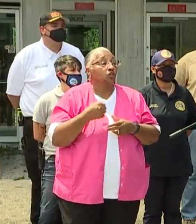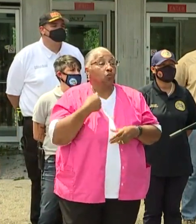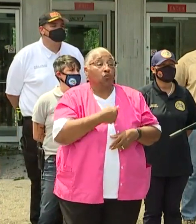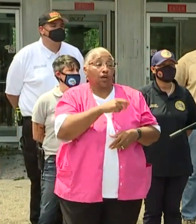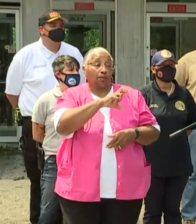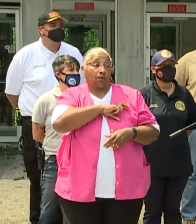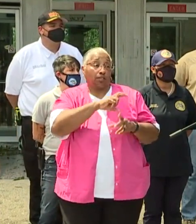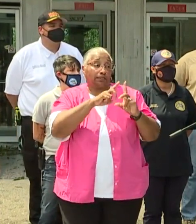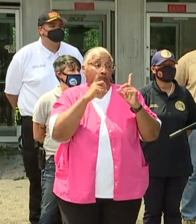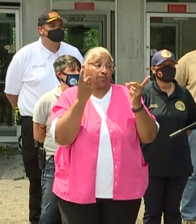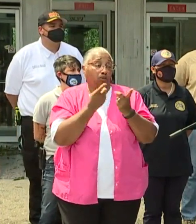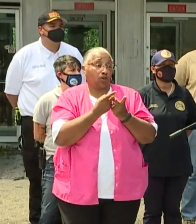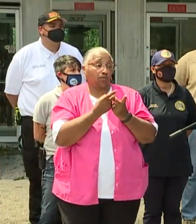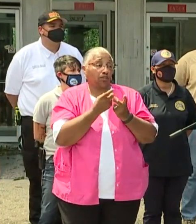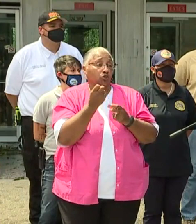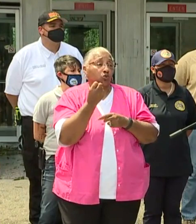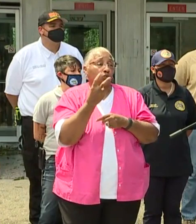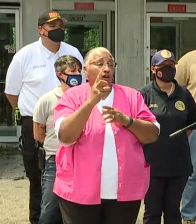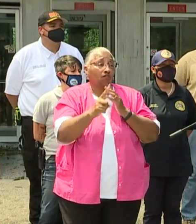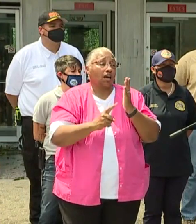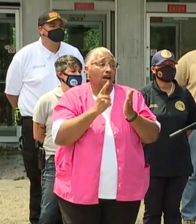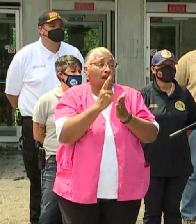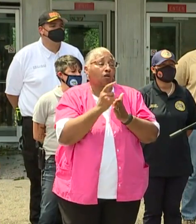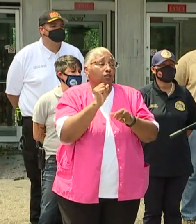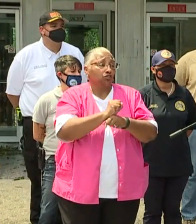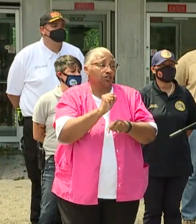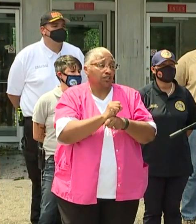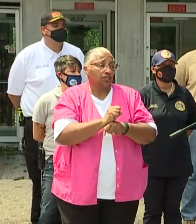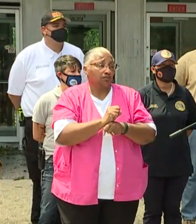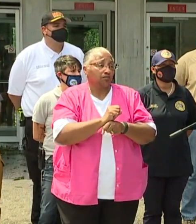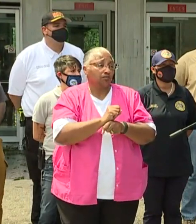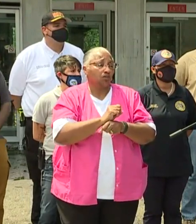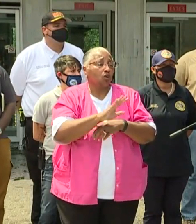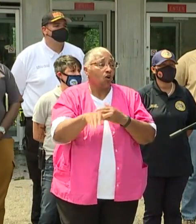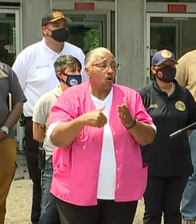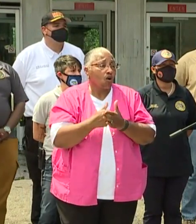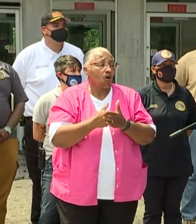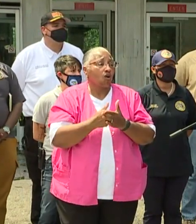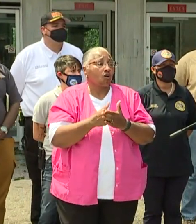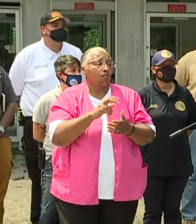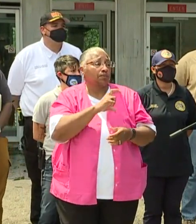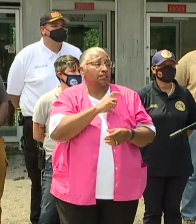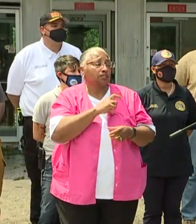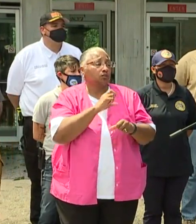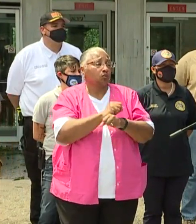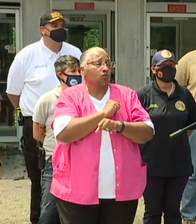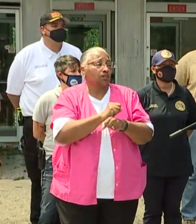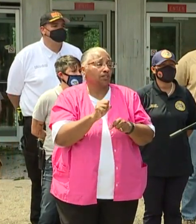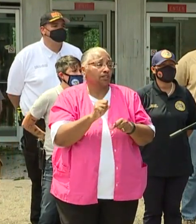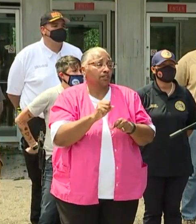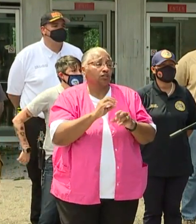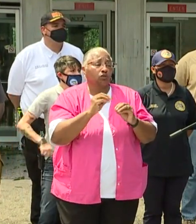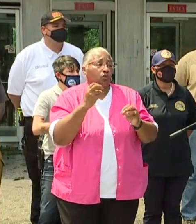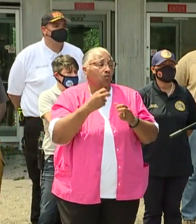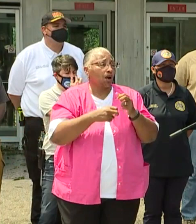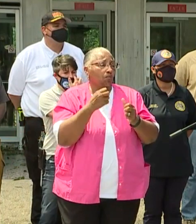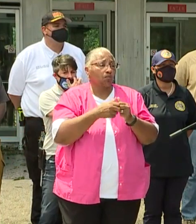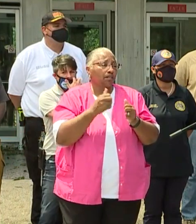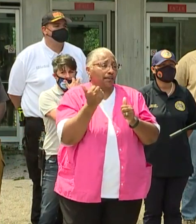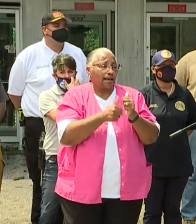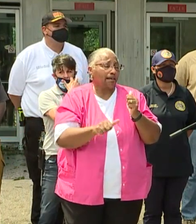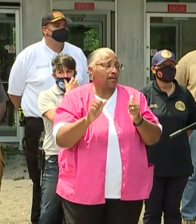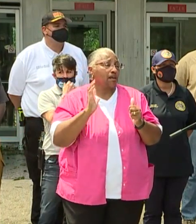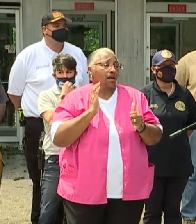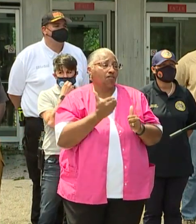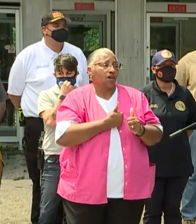department remain on 12-hour shifts, all hands on deck. We have not had any issues with any of our officers